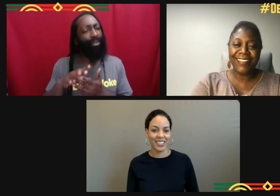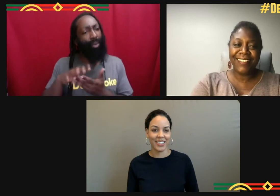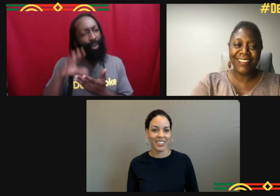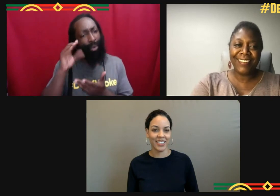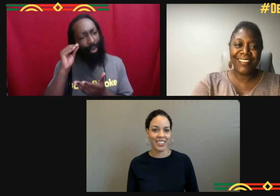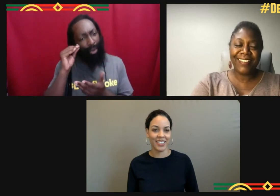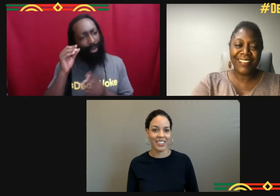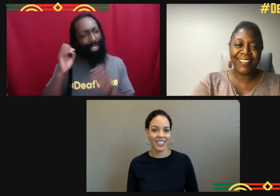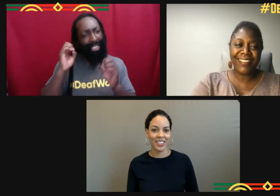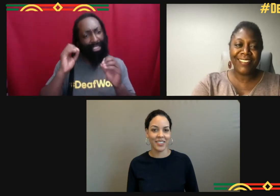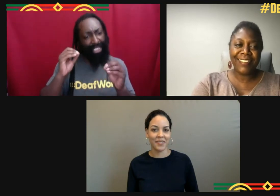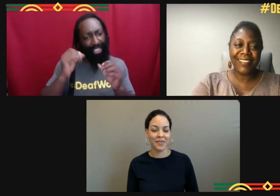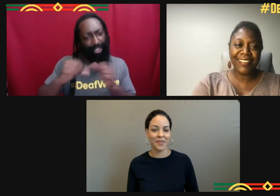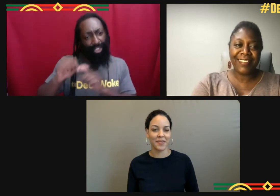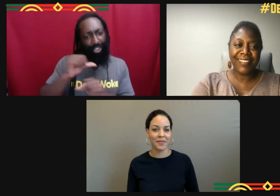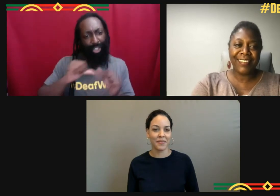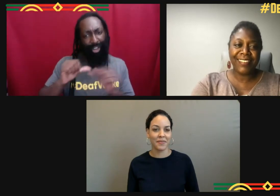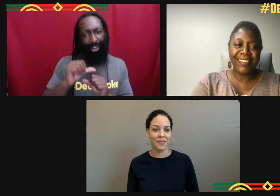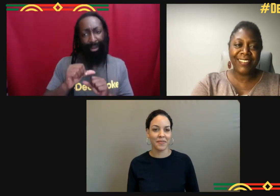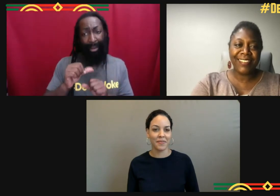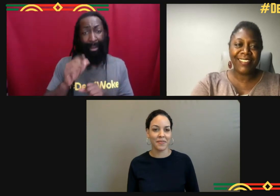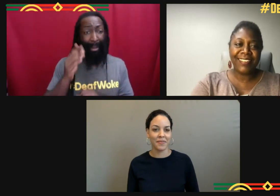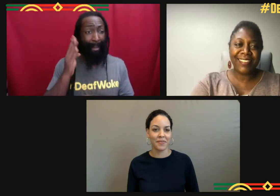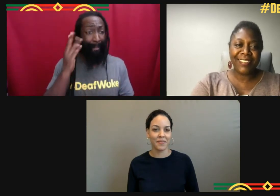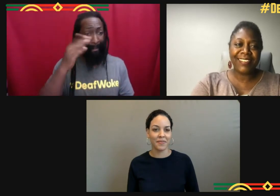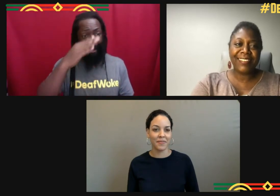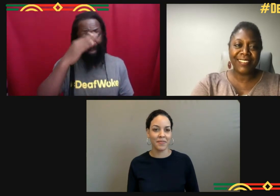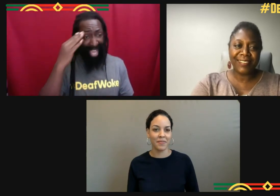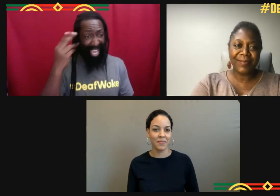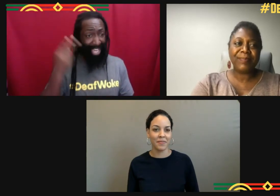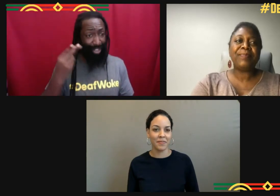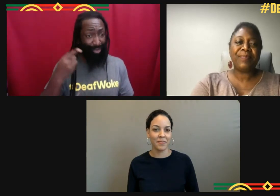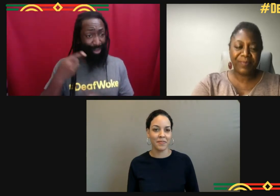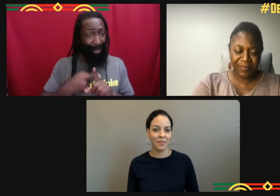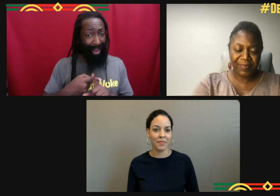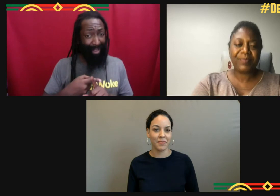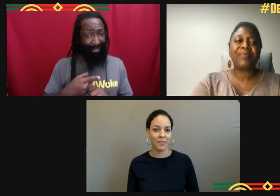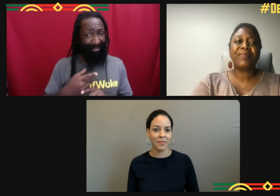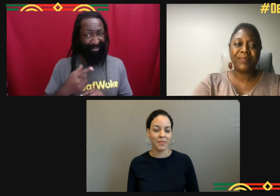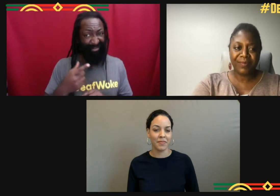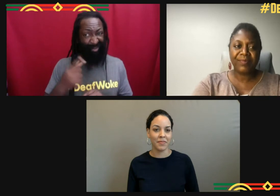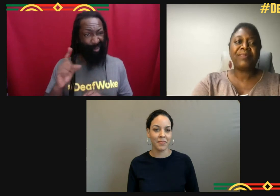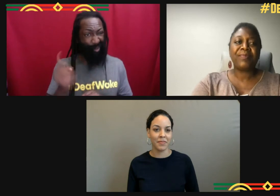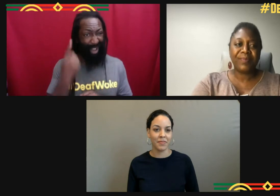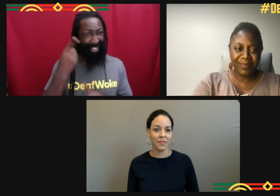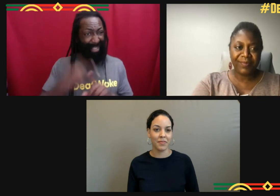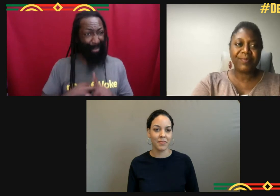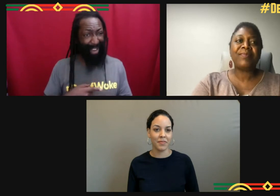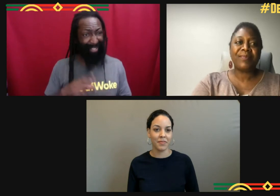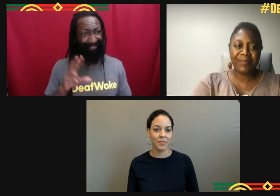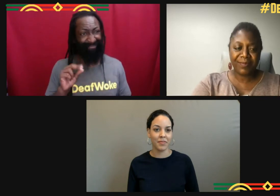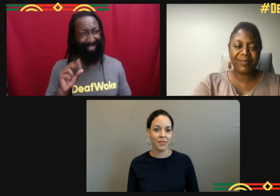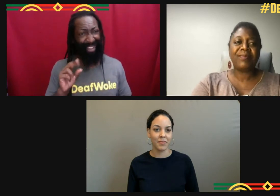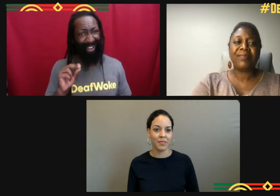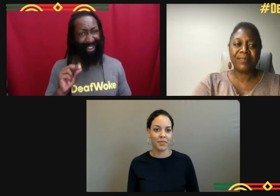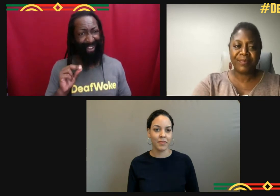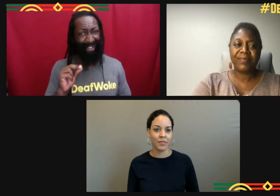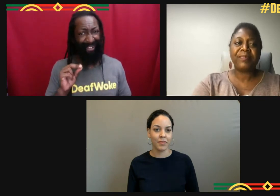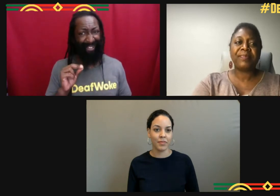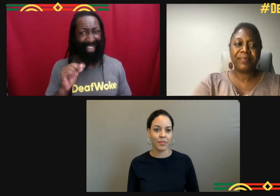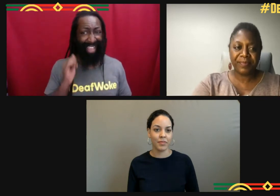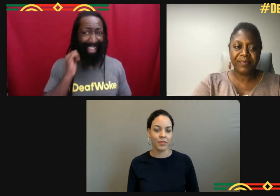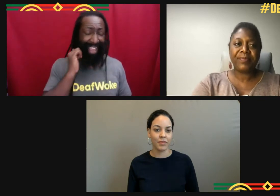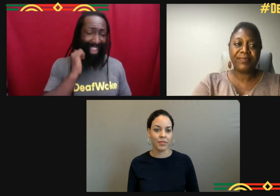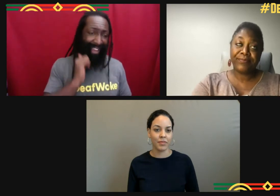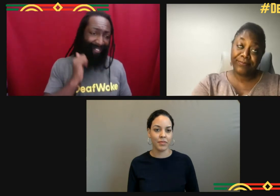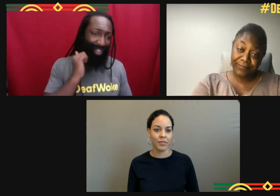Yeah. You know, I use this moment to learn that we can learn together. Black history, you know, is only once a